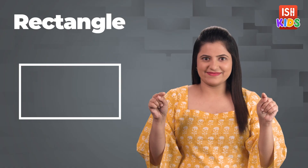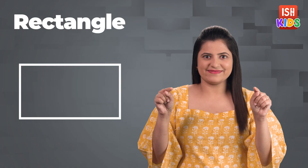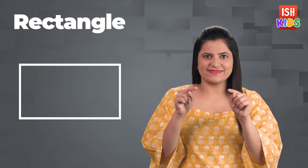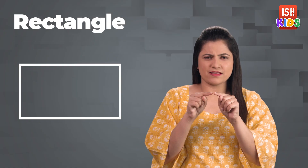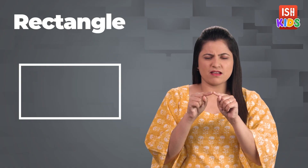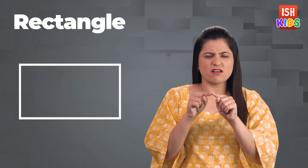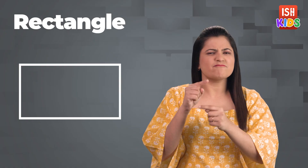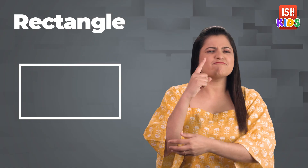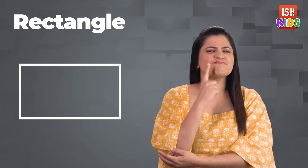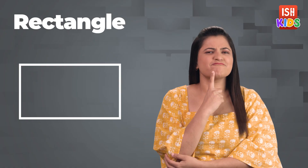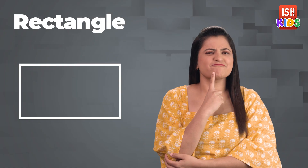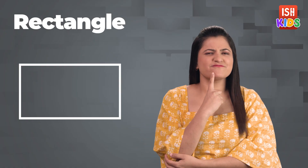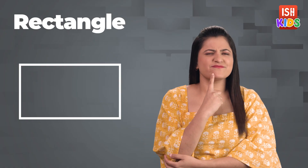Rectangle.